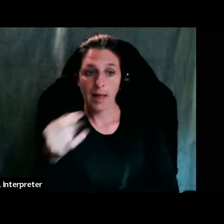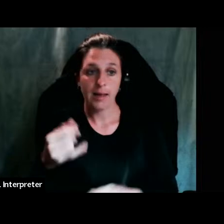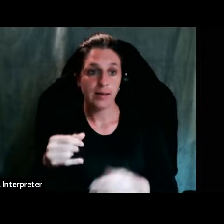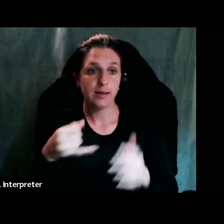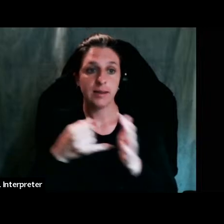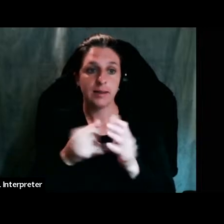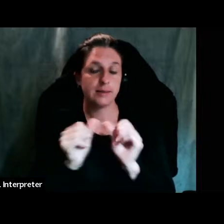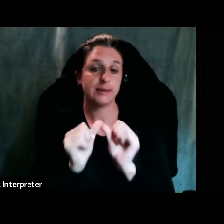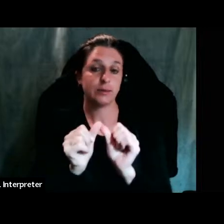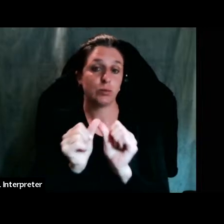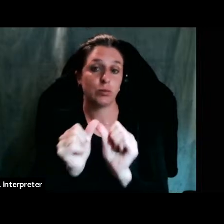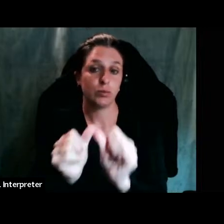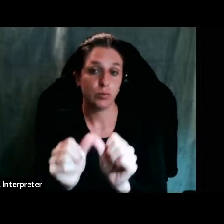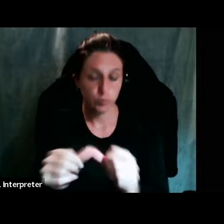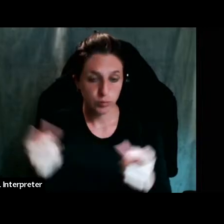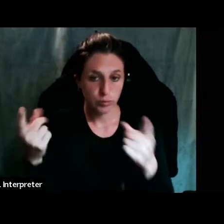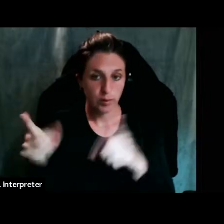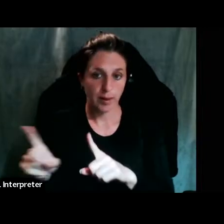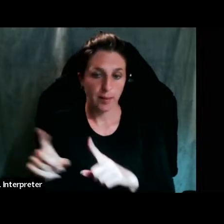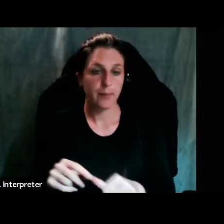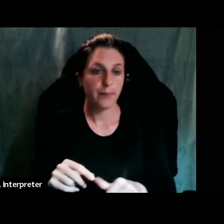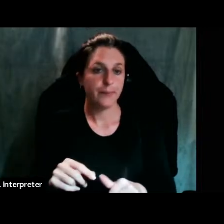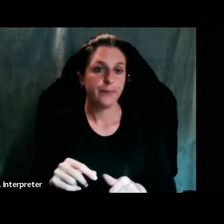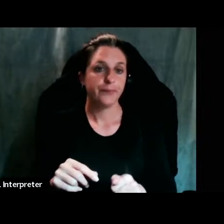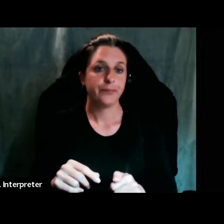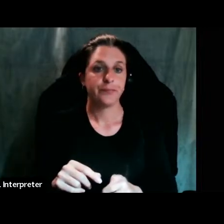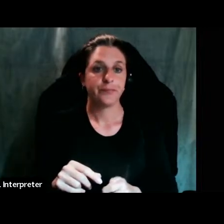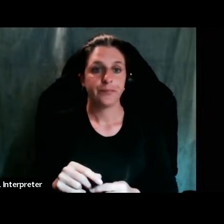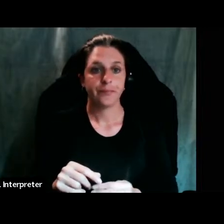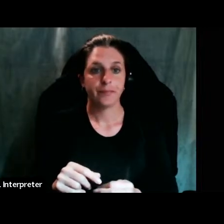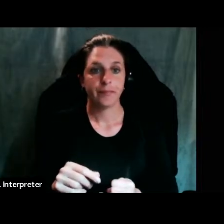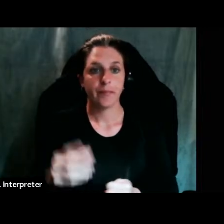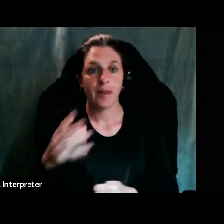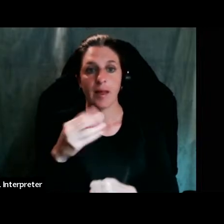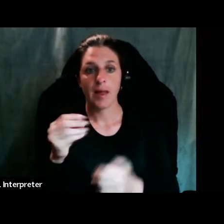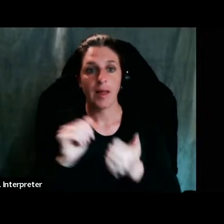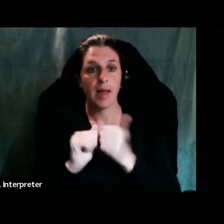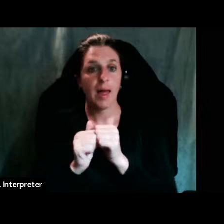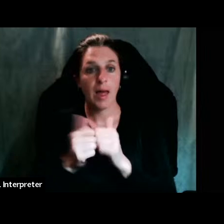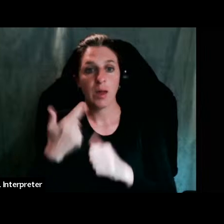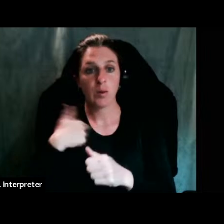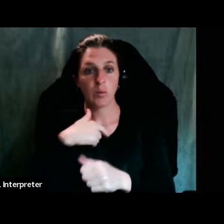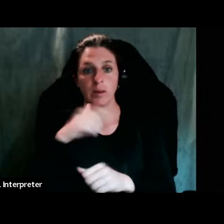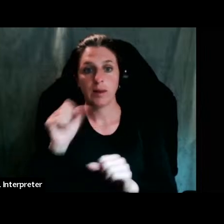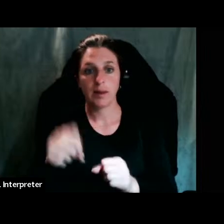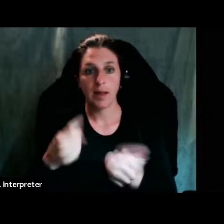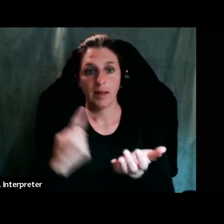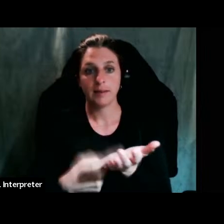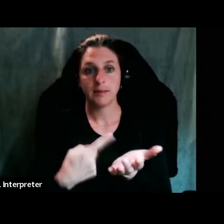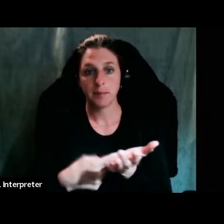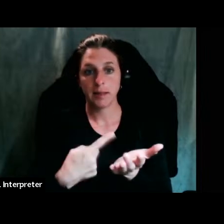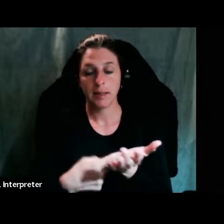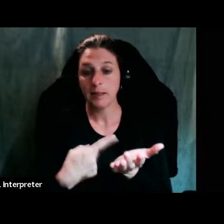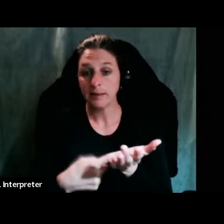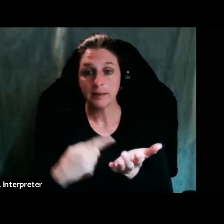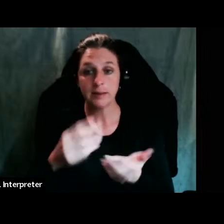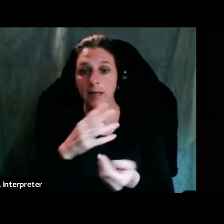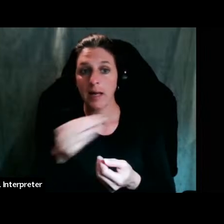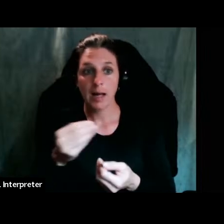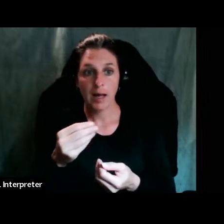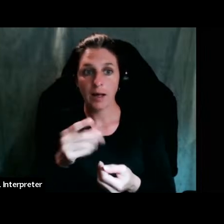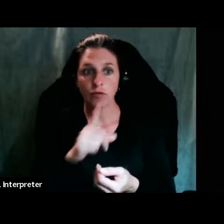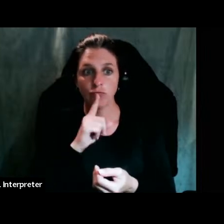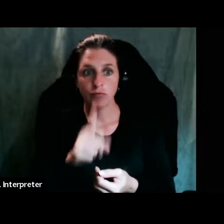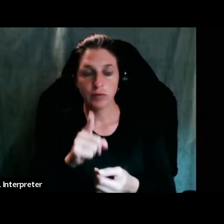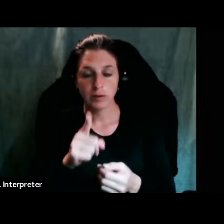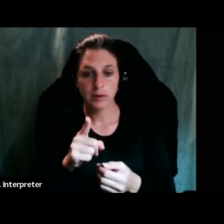happen. I mean, and we could debate and really take the focus away from why